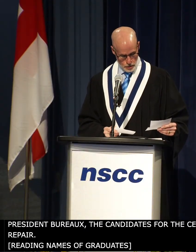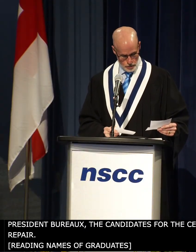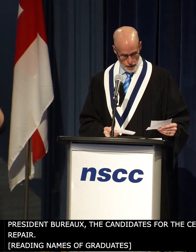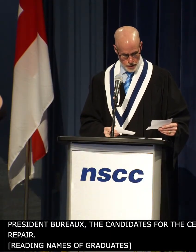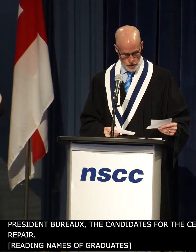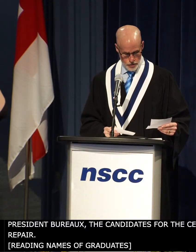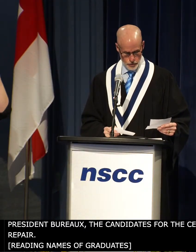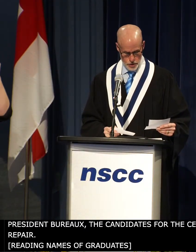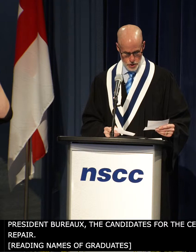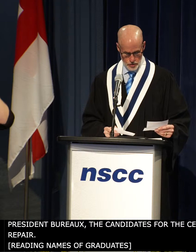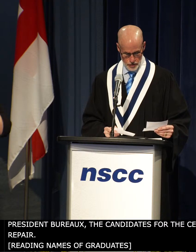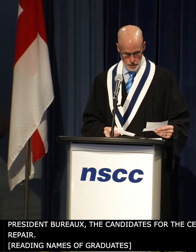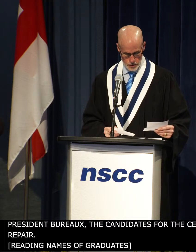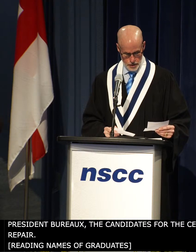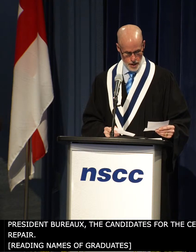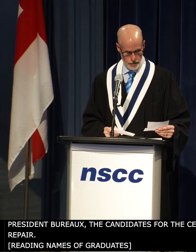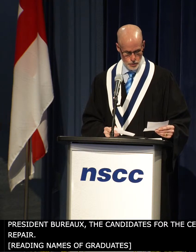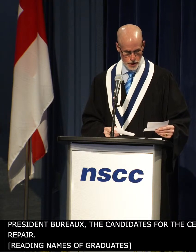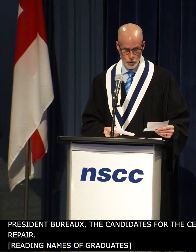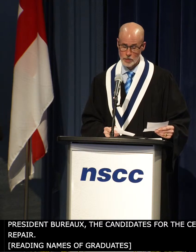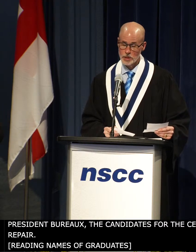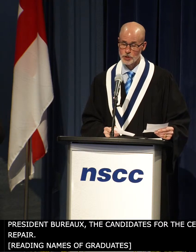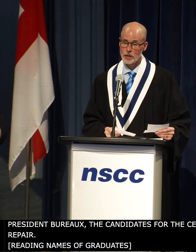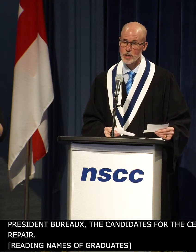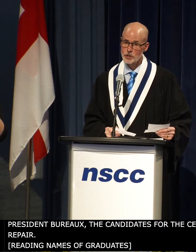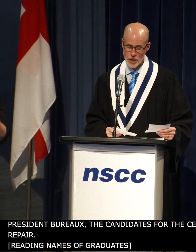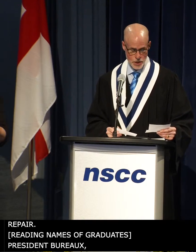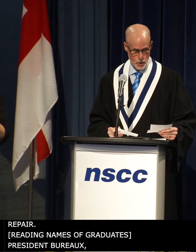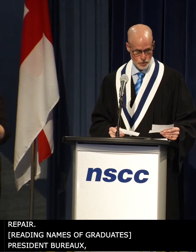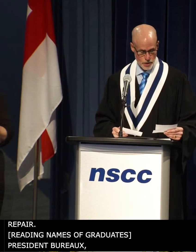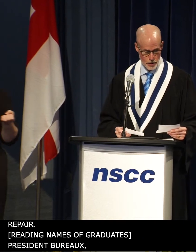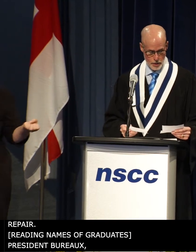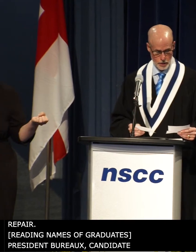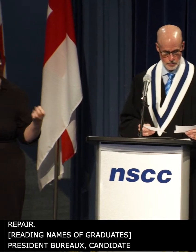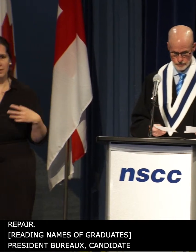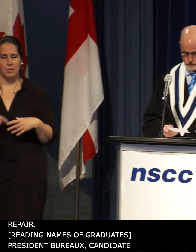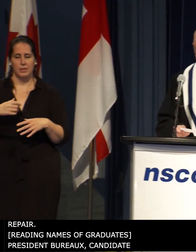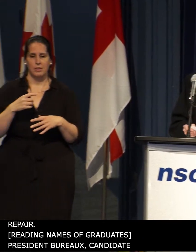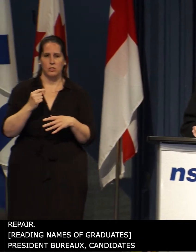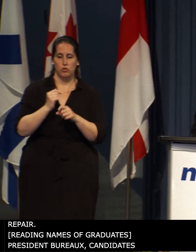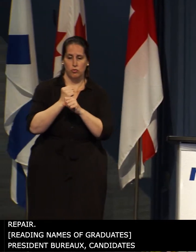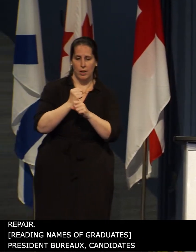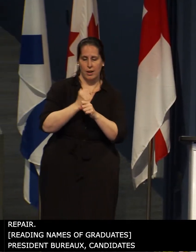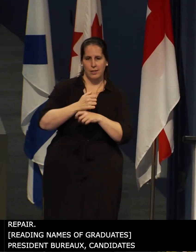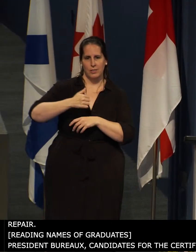President Bureau, candidates for the Certificate in Heavy Duty Equipment, Truck and Transport Repair.